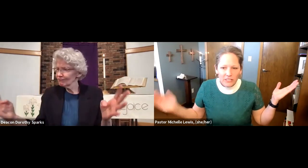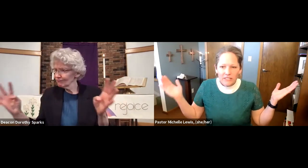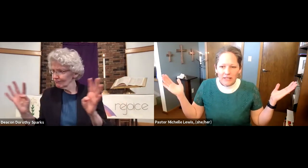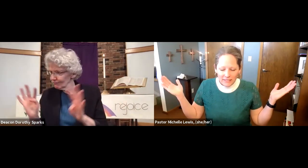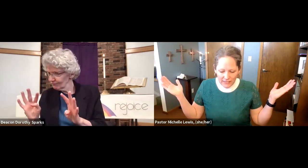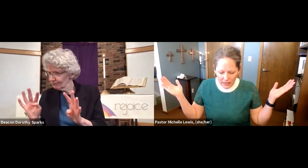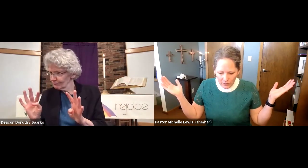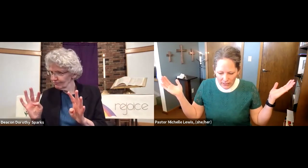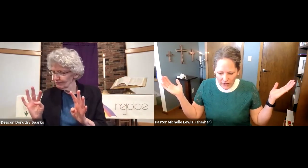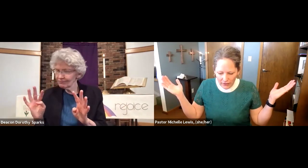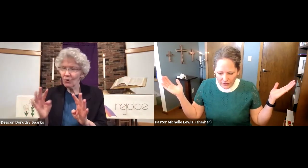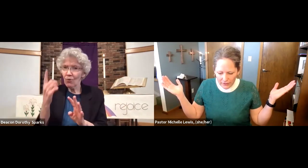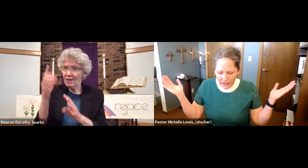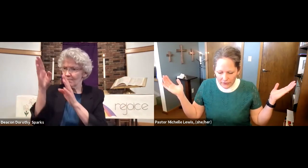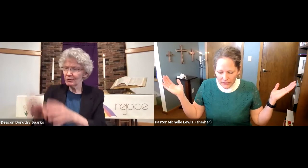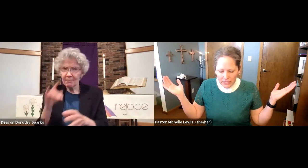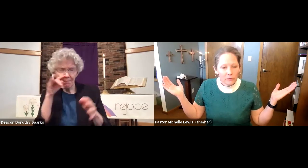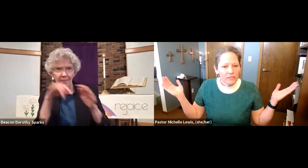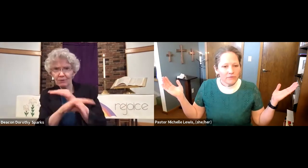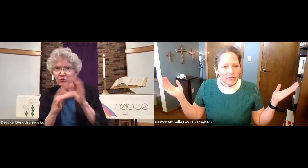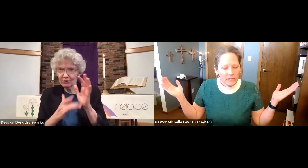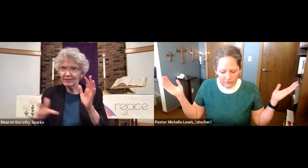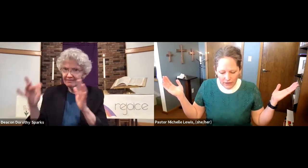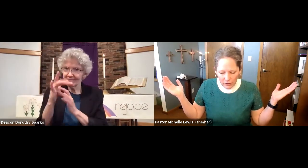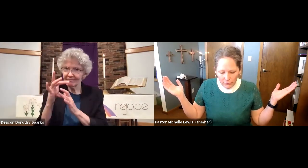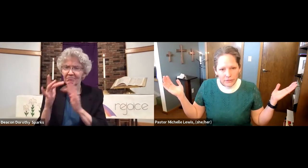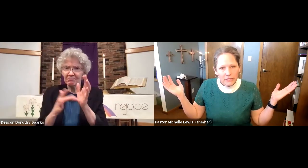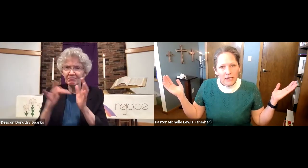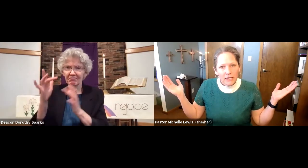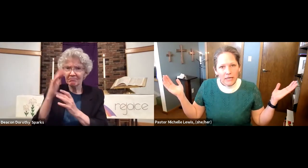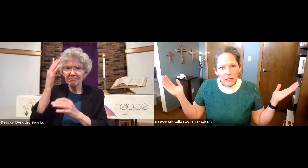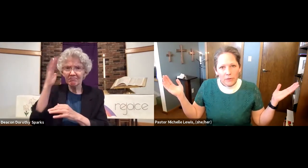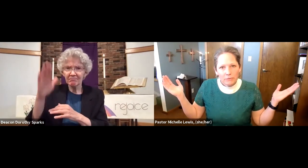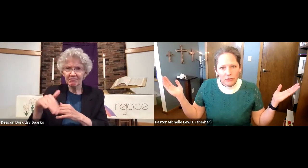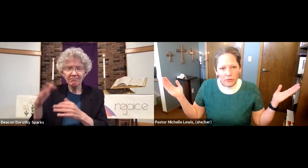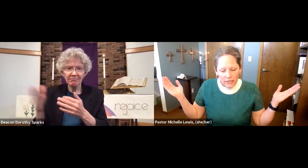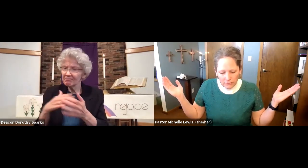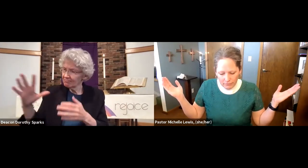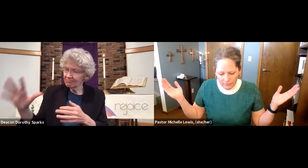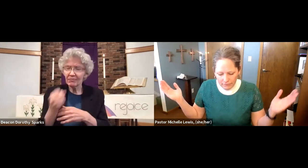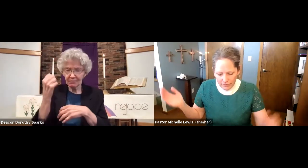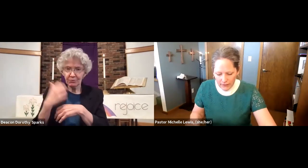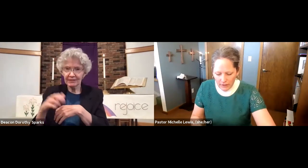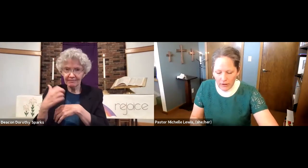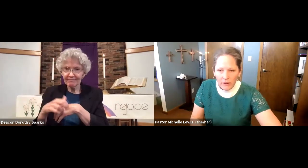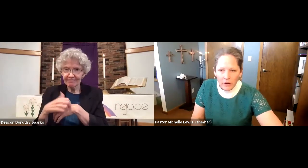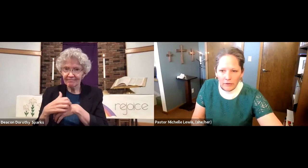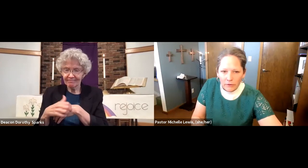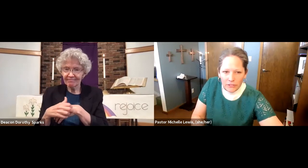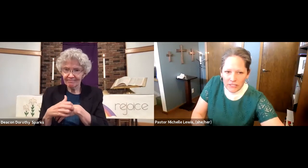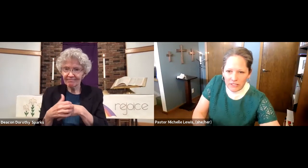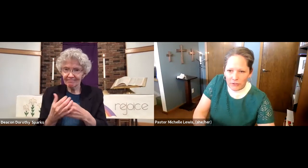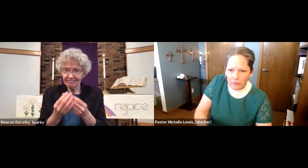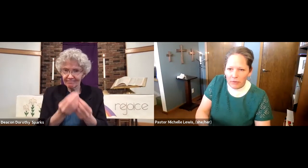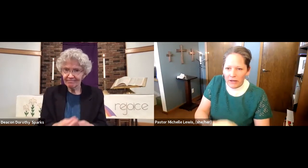On Jesus' last night, when he gathered together to eat with his friends and followers, he was betrayed. Our